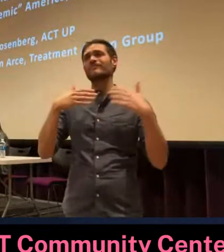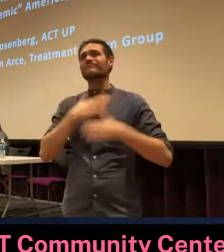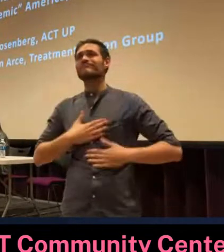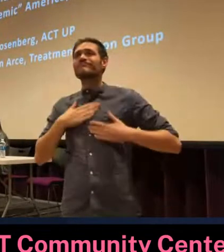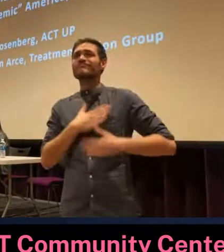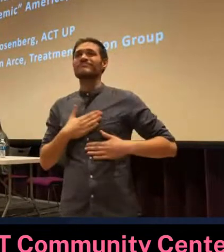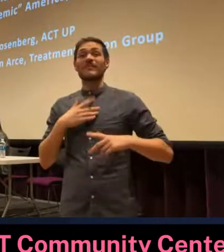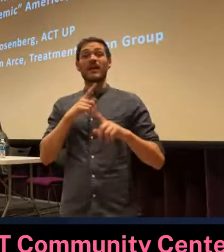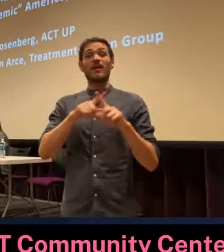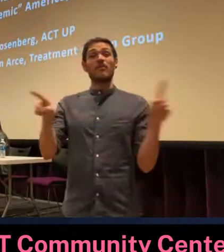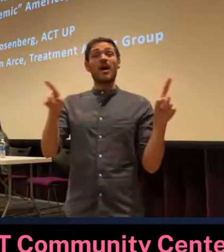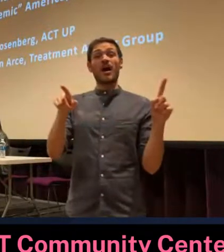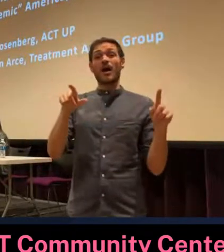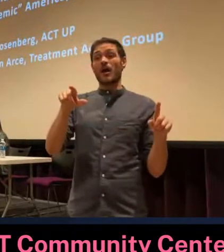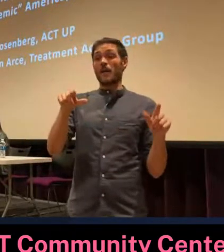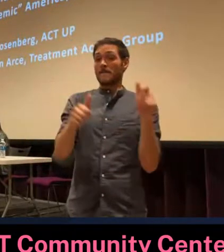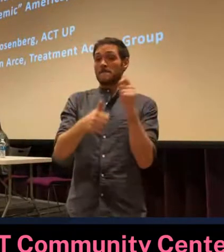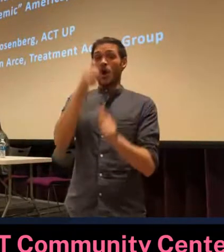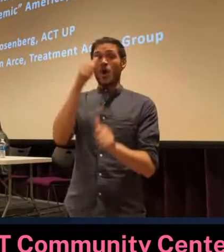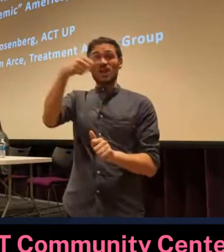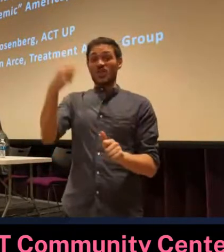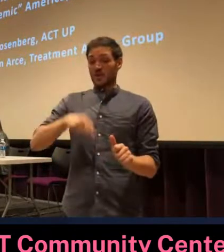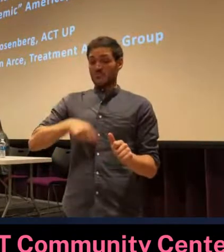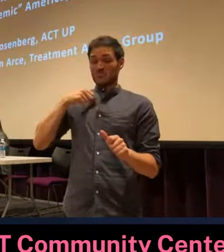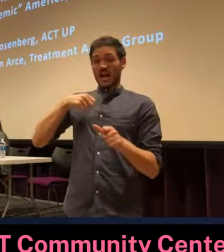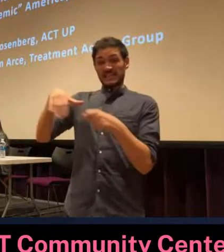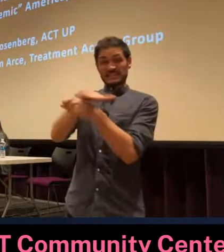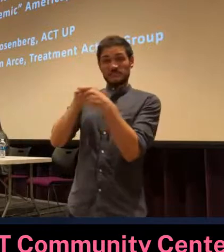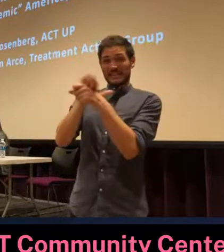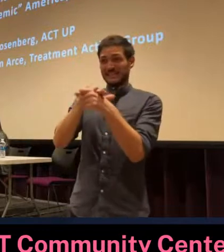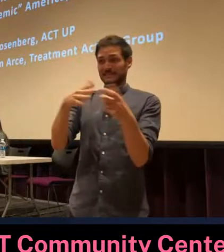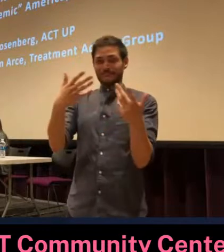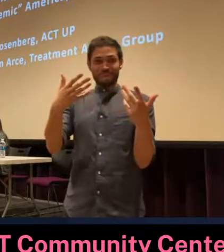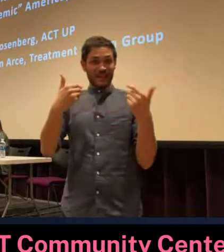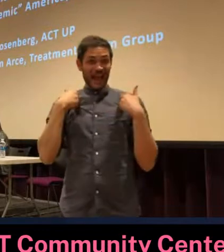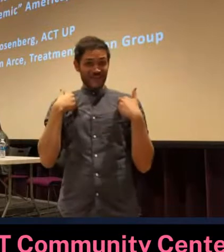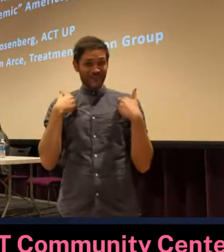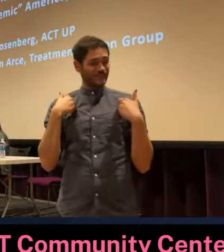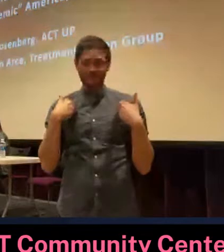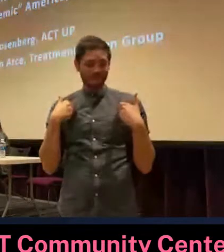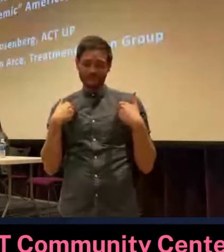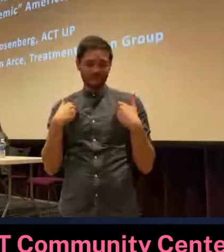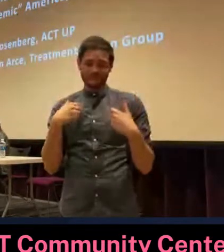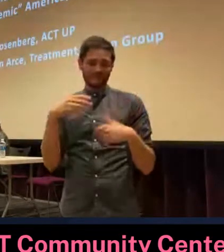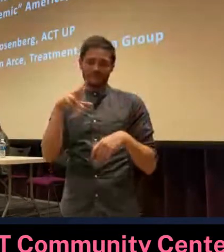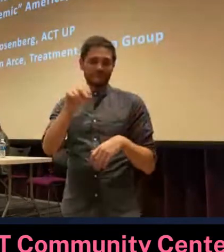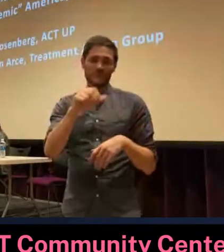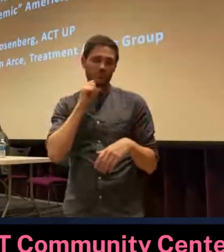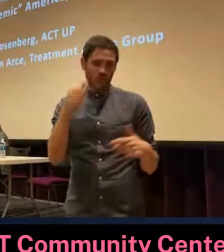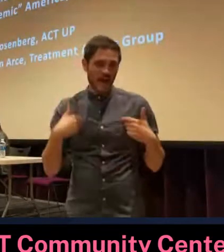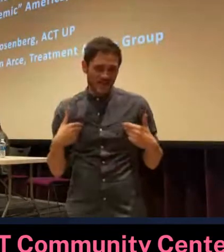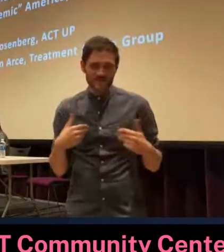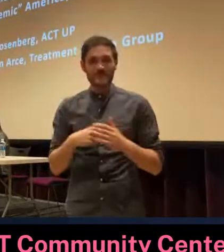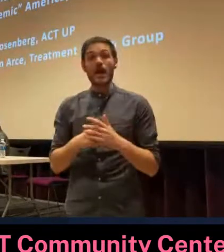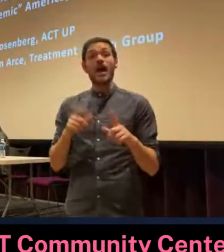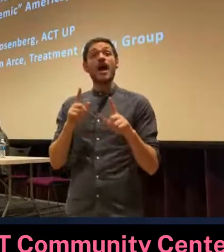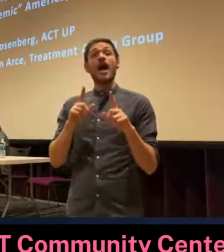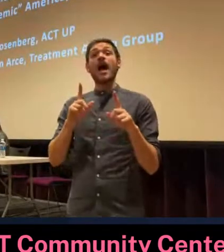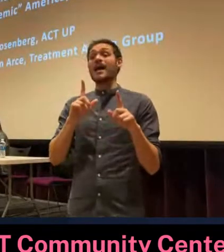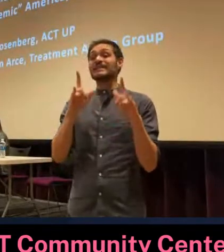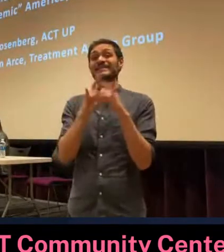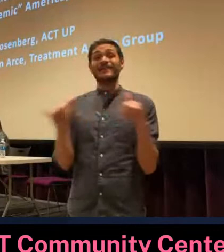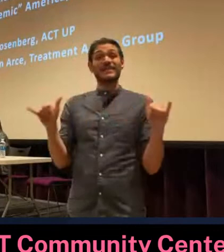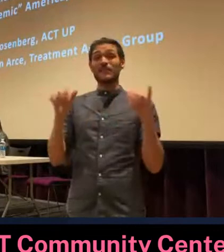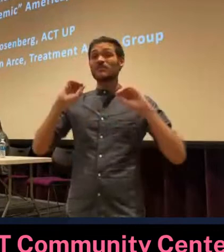of Pride to be, And all of this is done by community at no cost. This is not like, we're not selling